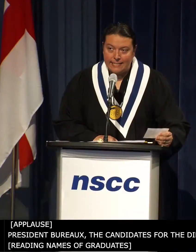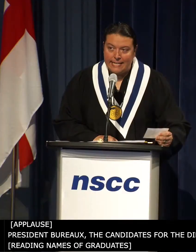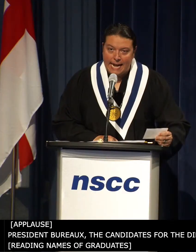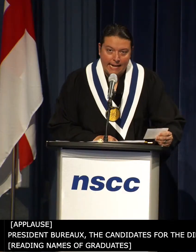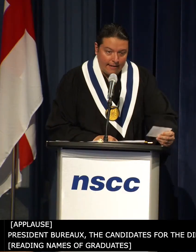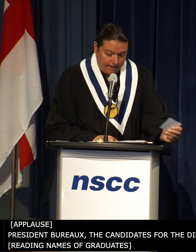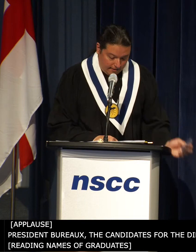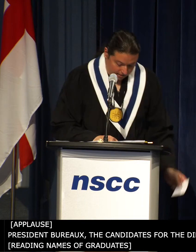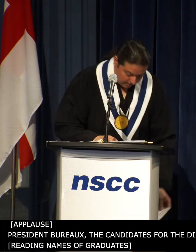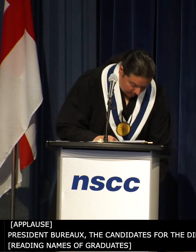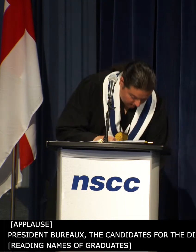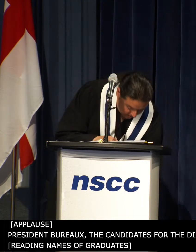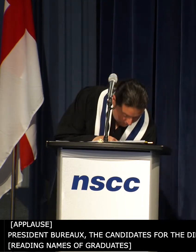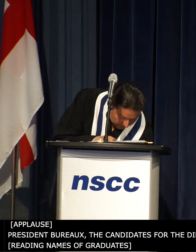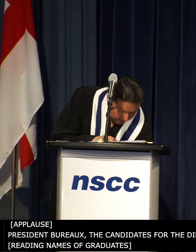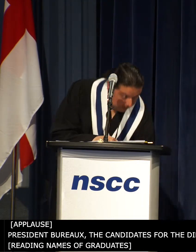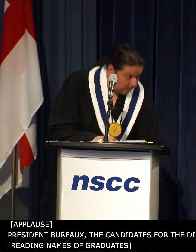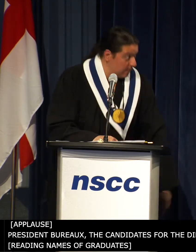Christine Day.